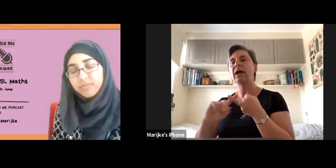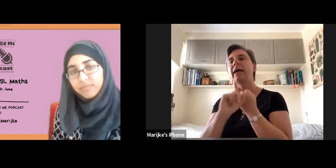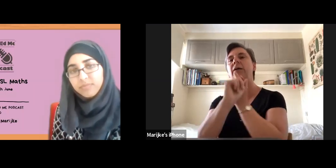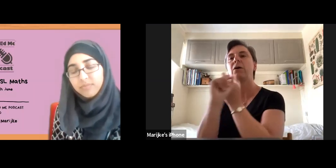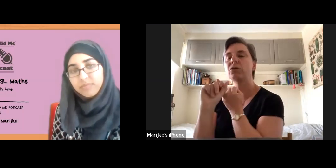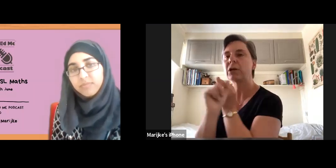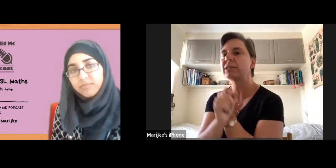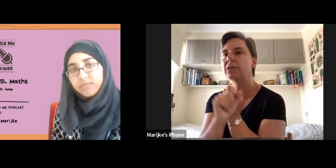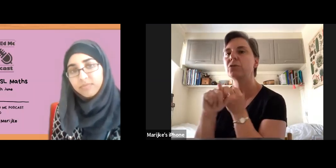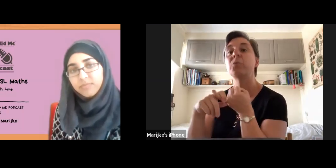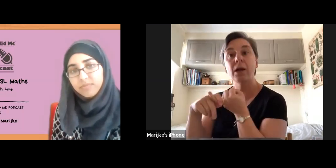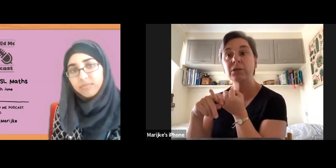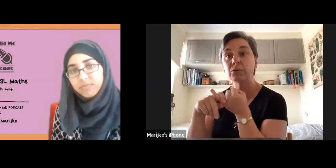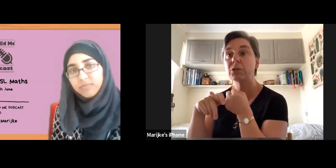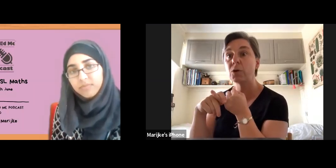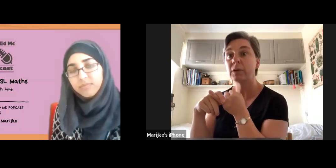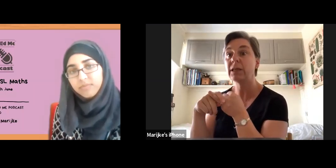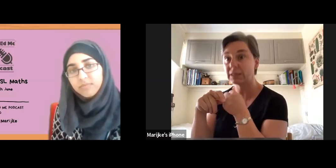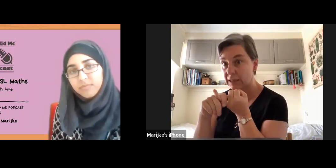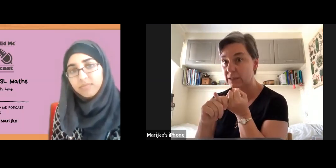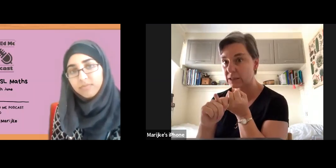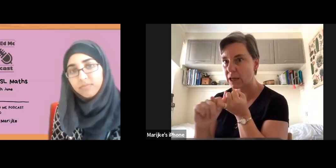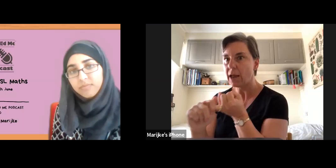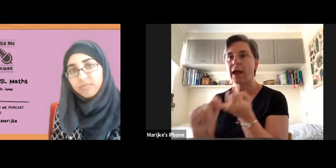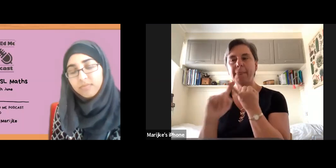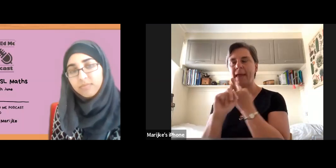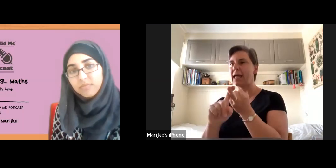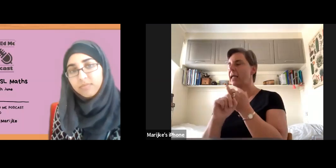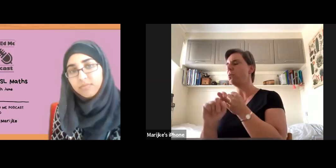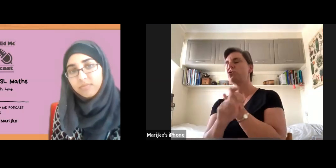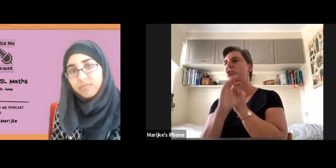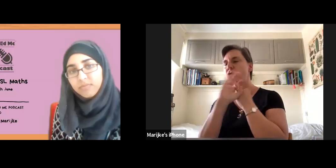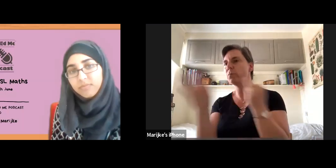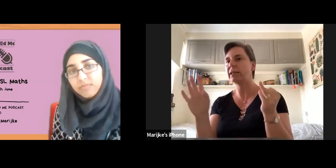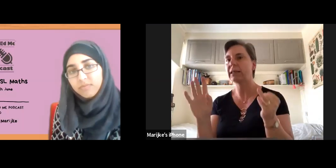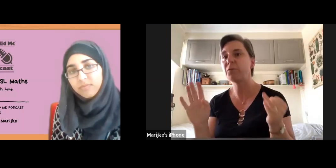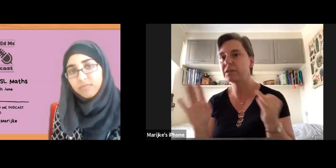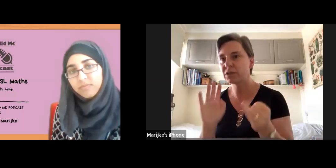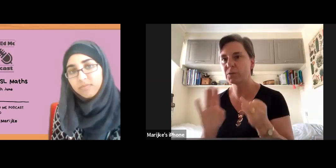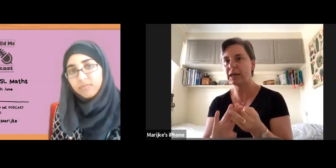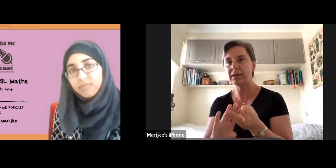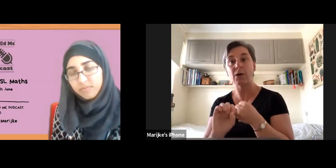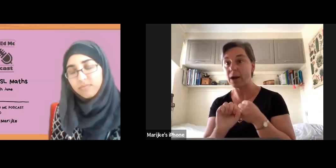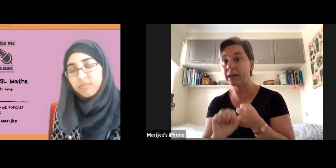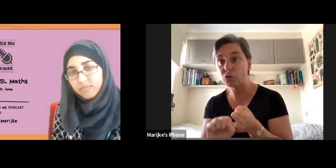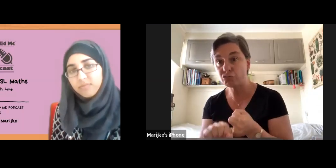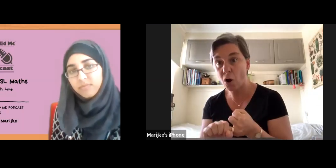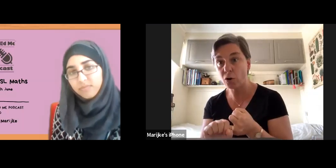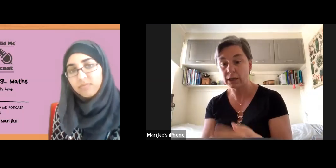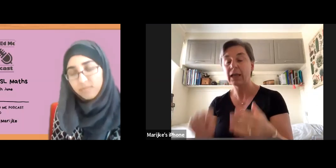then also got sent to the primary schools to work with the year 6s. And there it was so blatantly obvious to me that where it goes wrong is